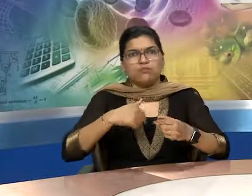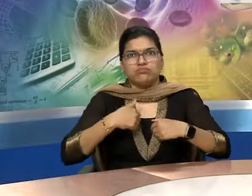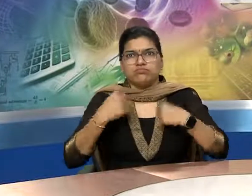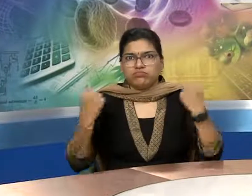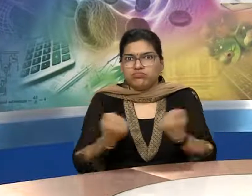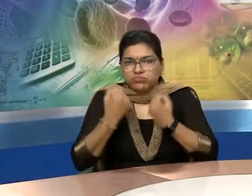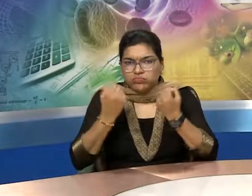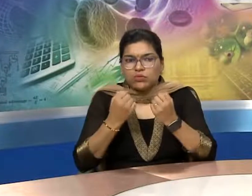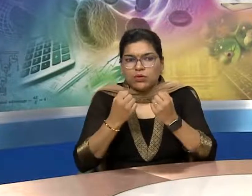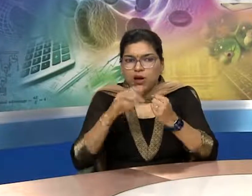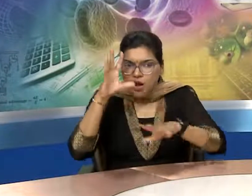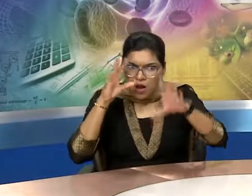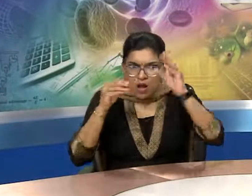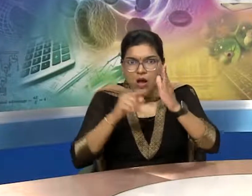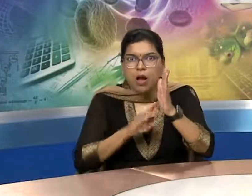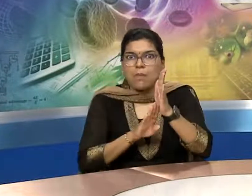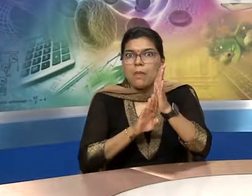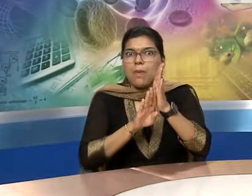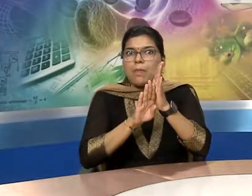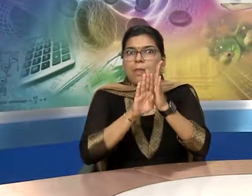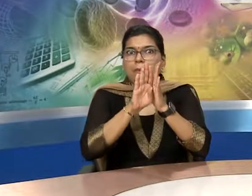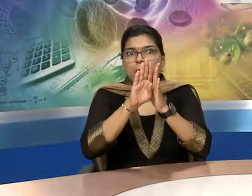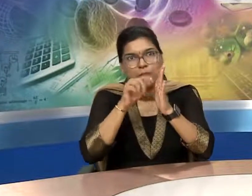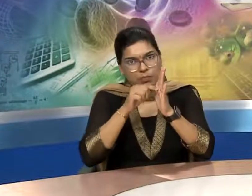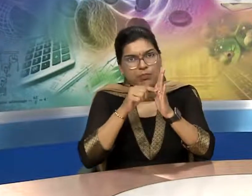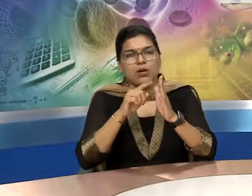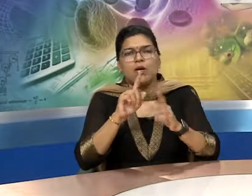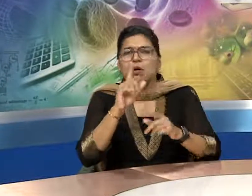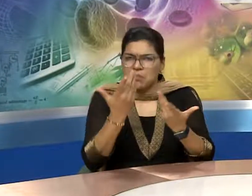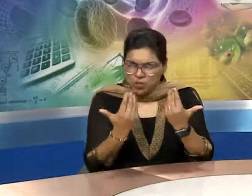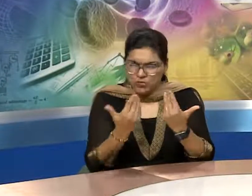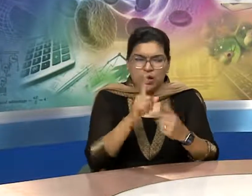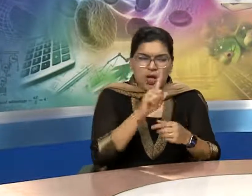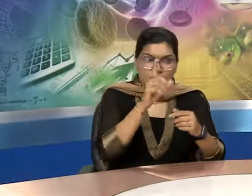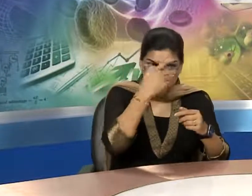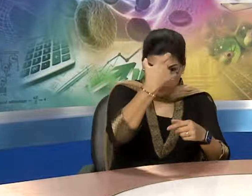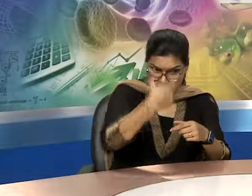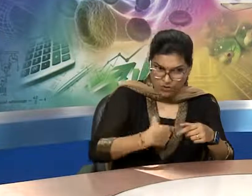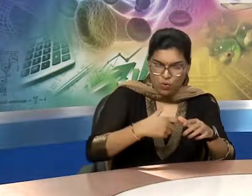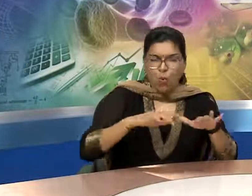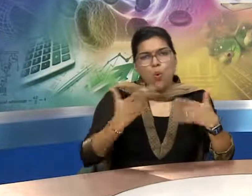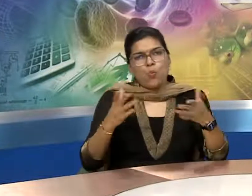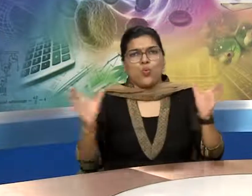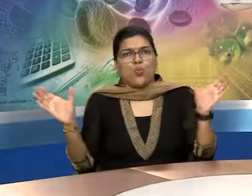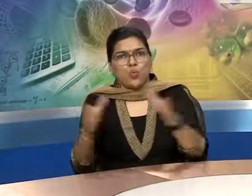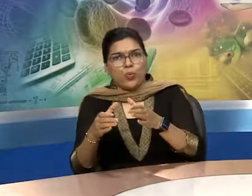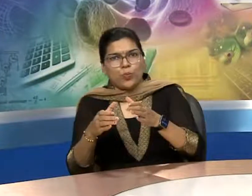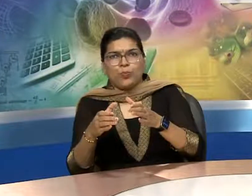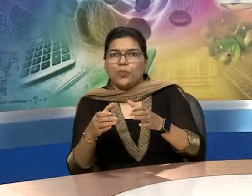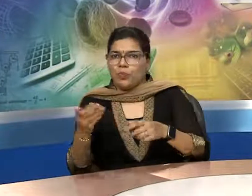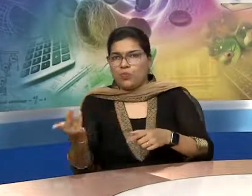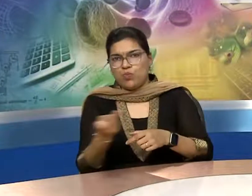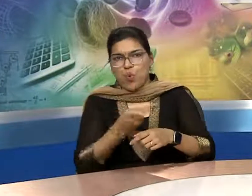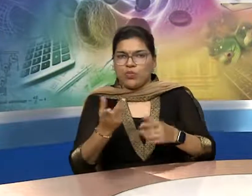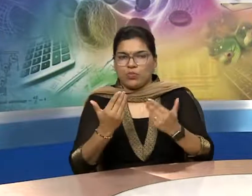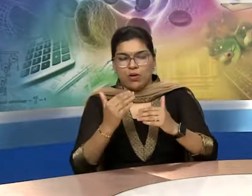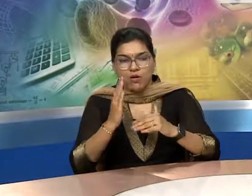We discussed that libraries provide means for self-development of the individual and groups at various stages